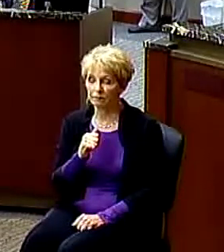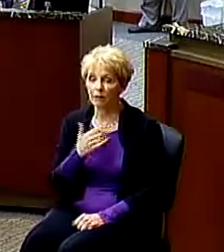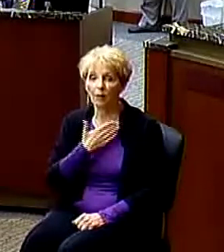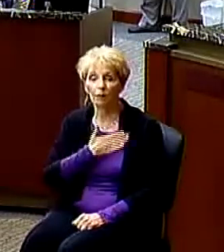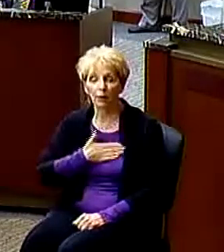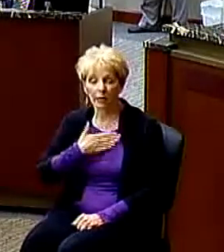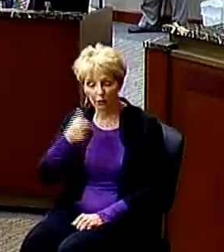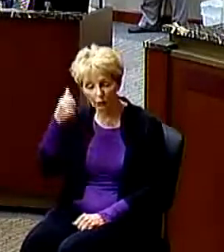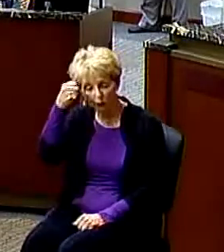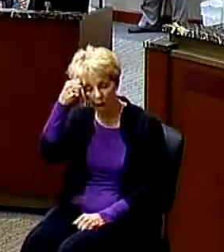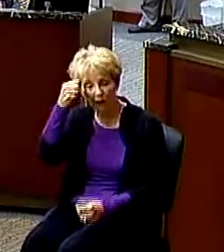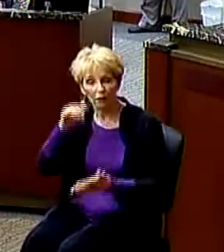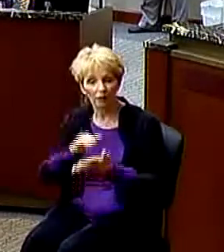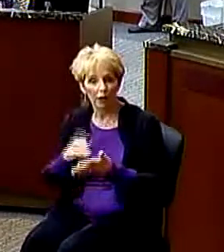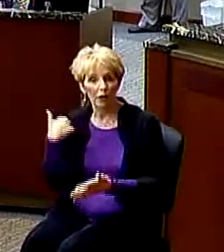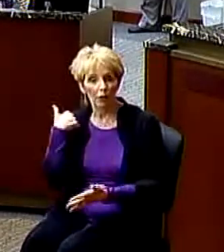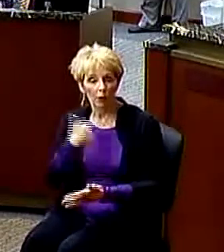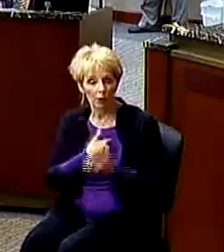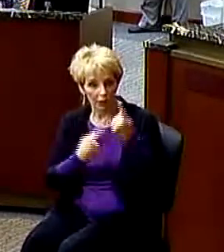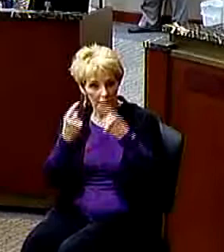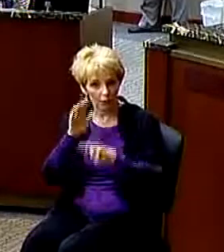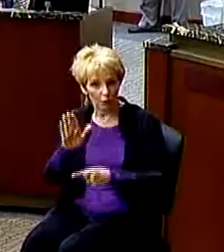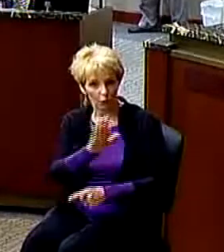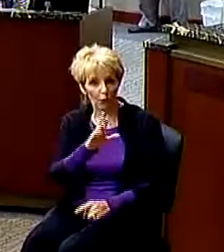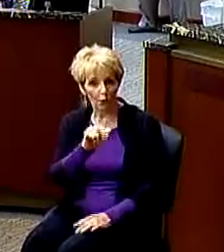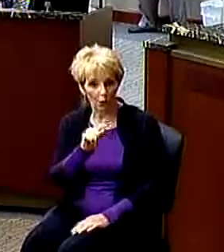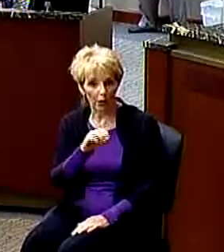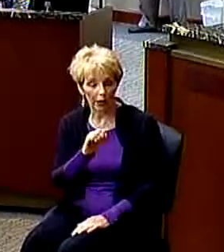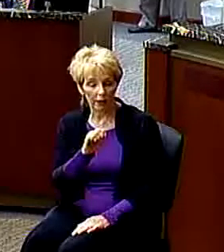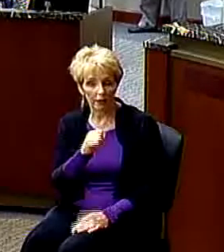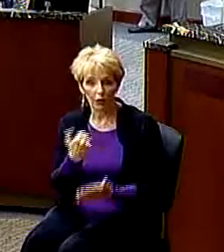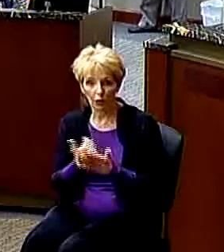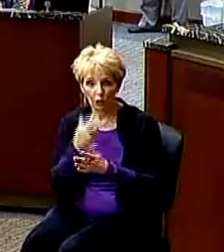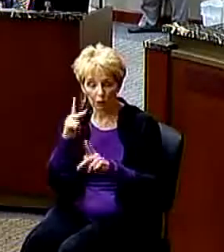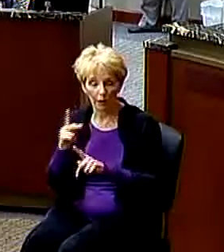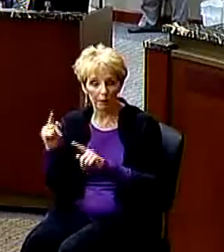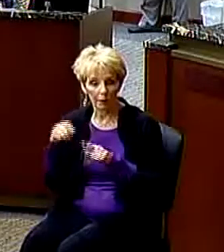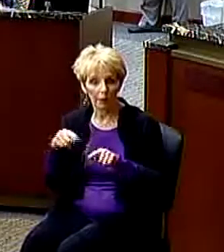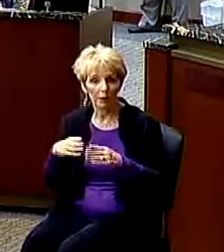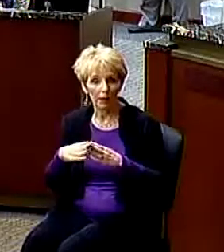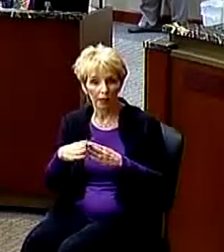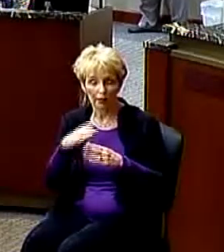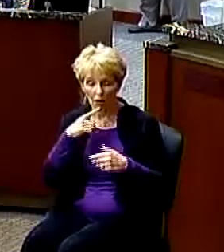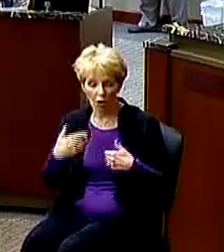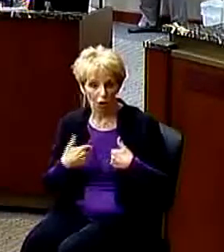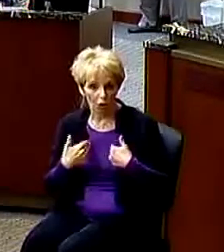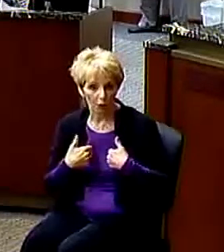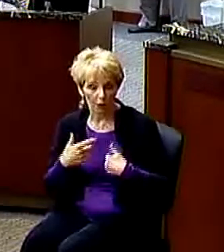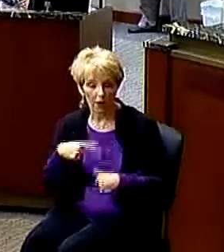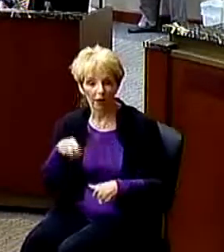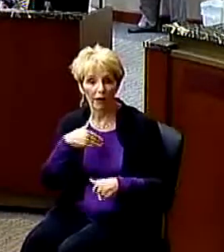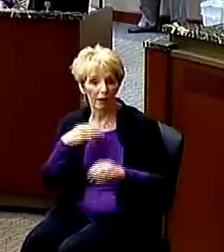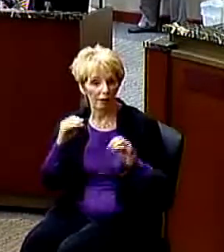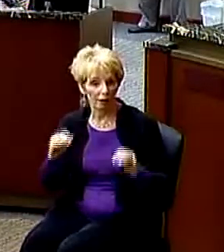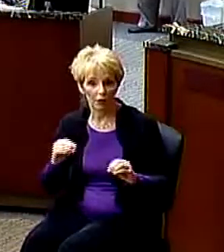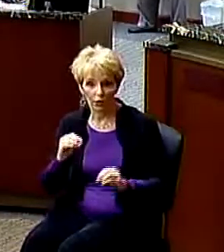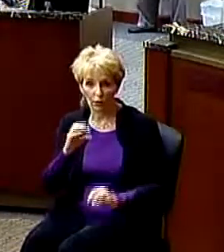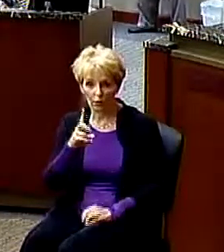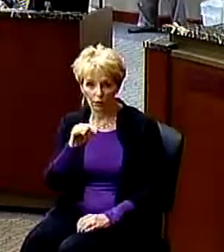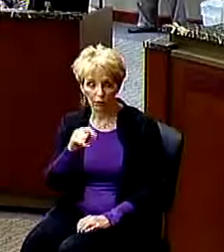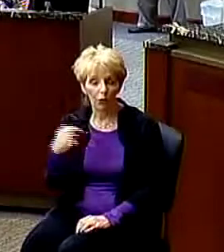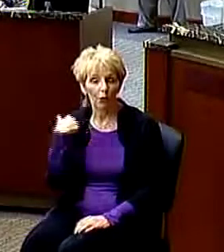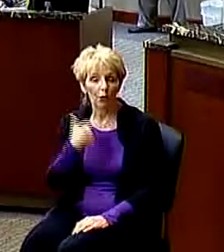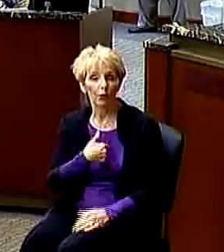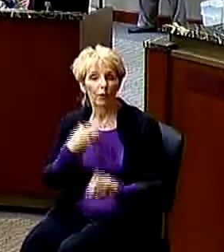Please remember that we are considering your rates. New people coming to town are young. They have no credit. And we do